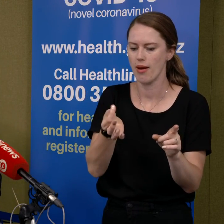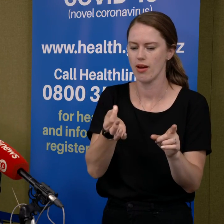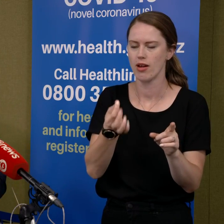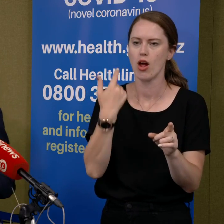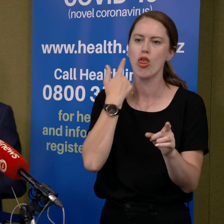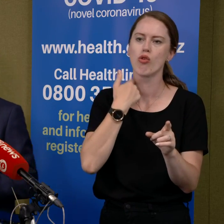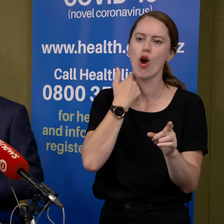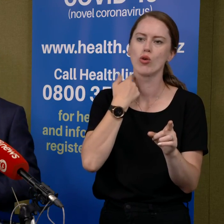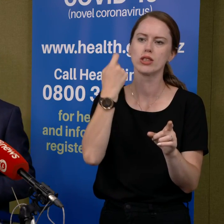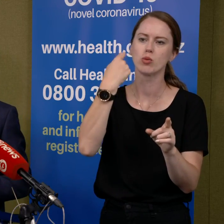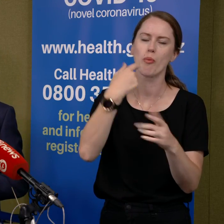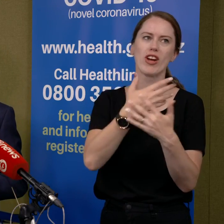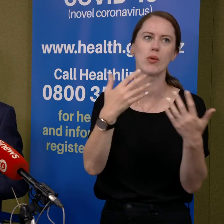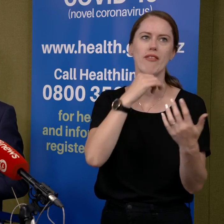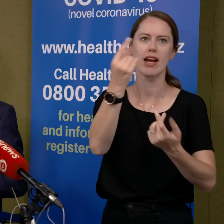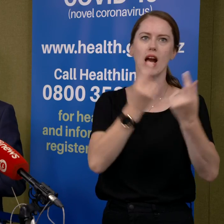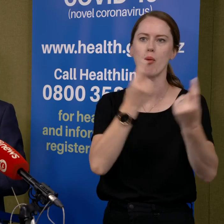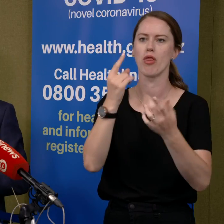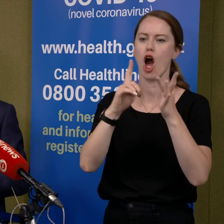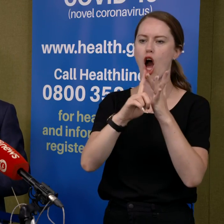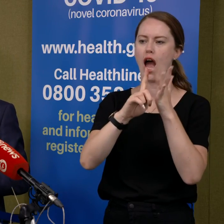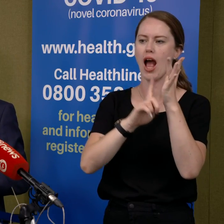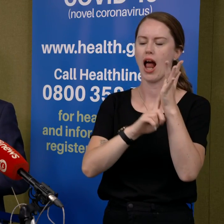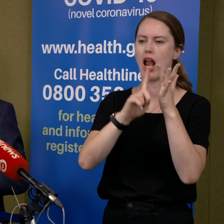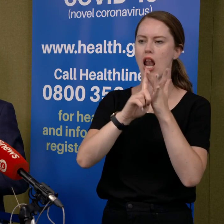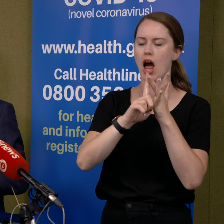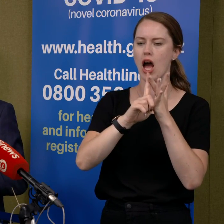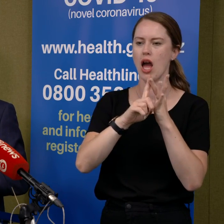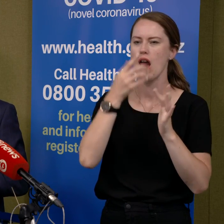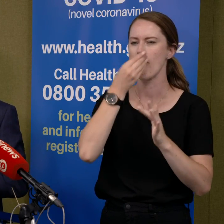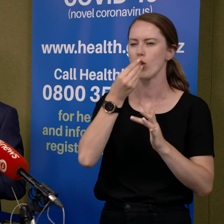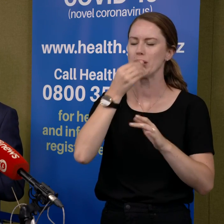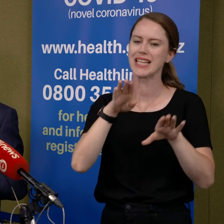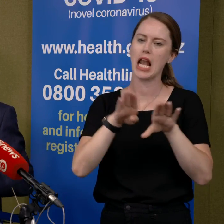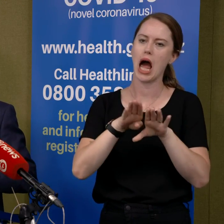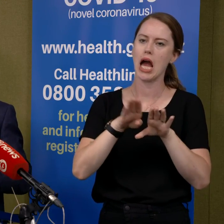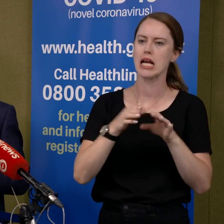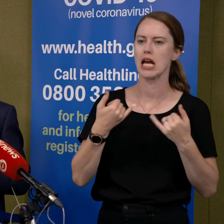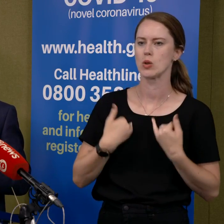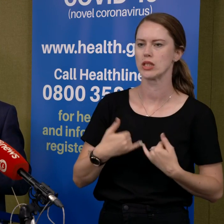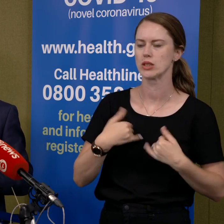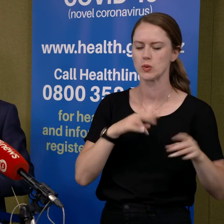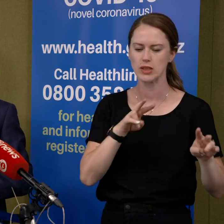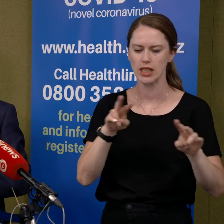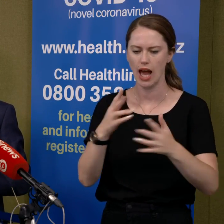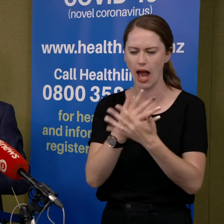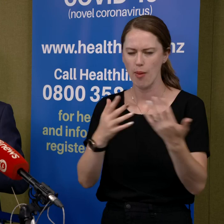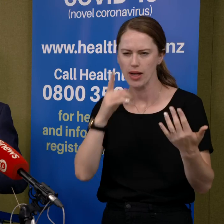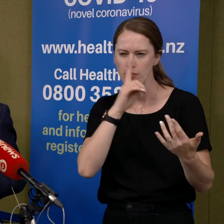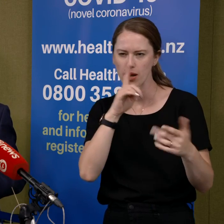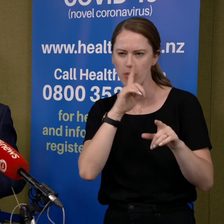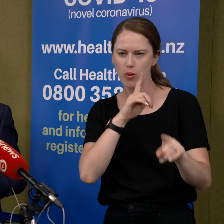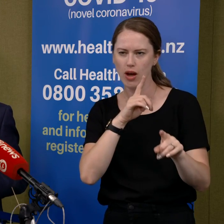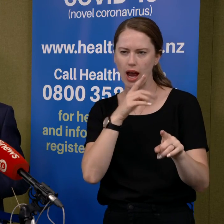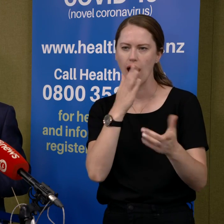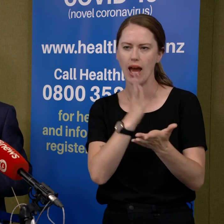swab on anyone who comes in with what we call ILI, influenza-like illness, to see how many people have got